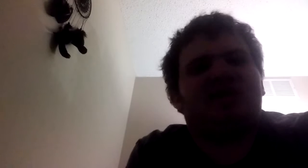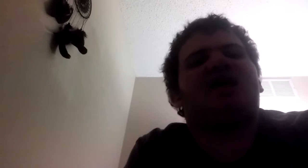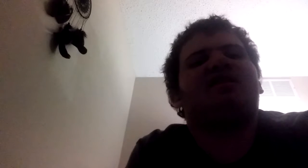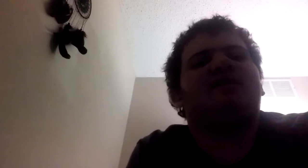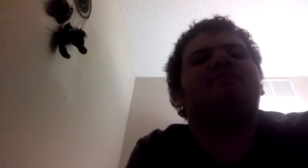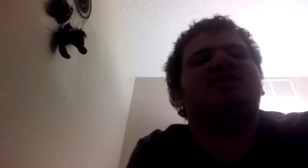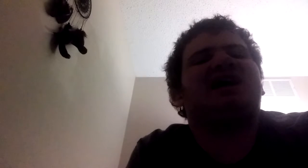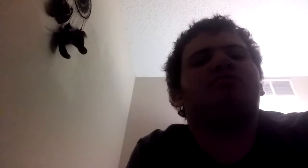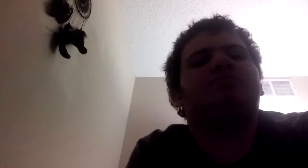Yes, Midget Apple.